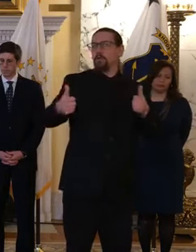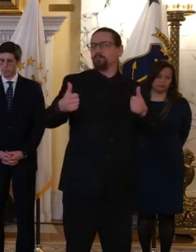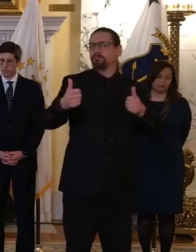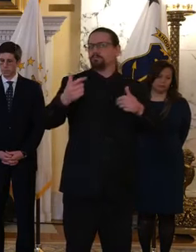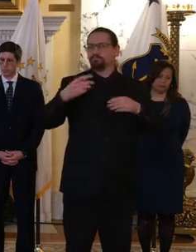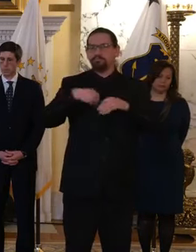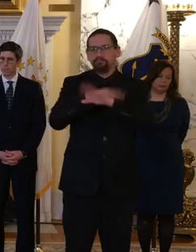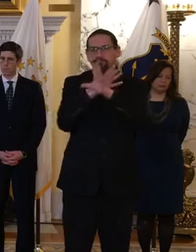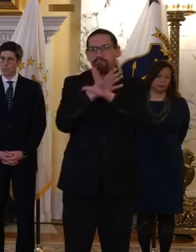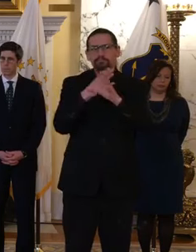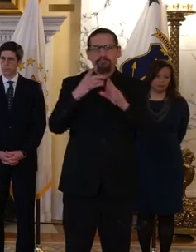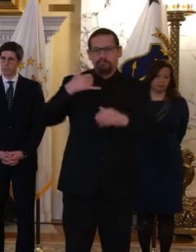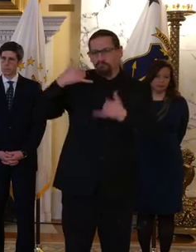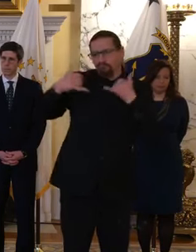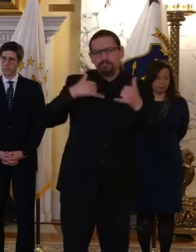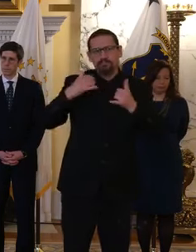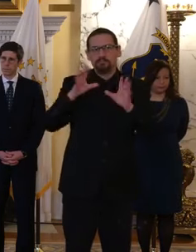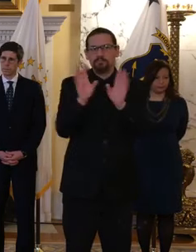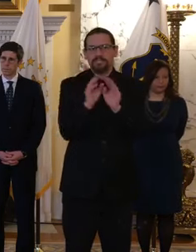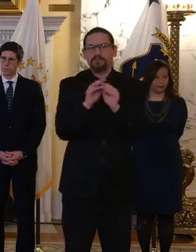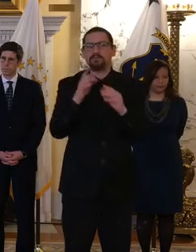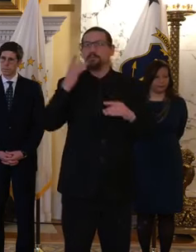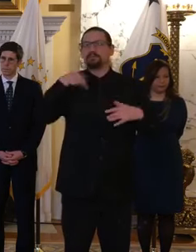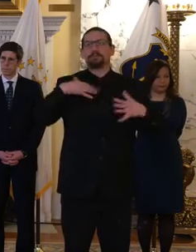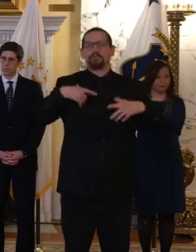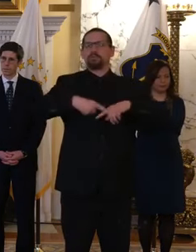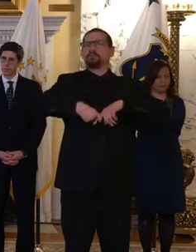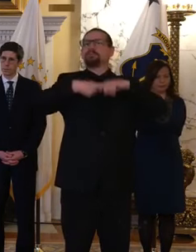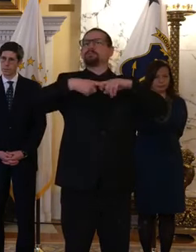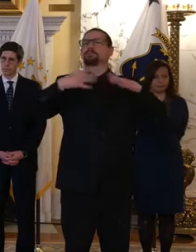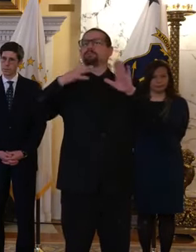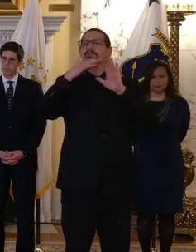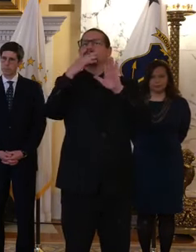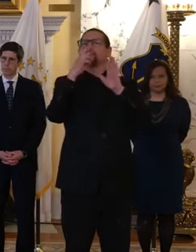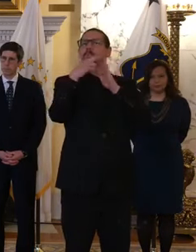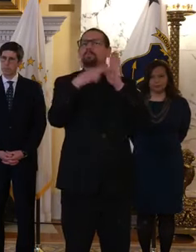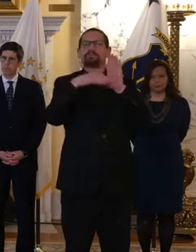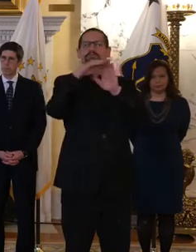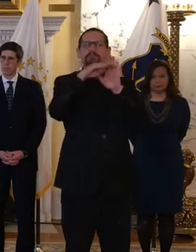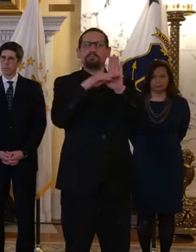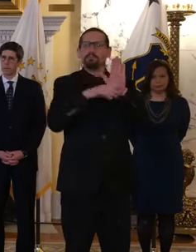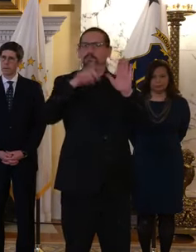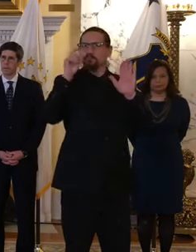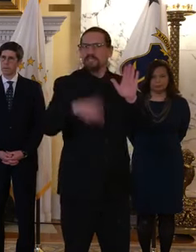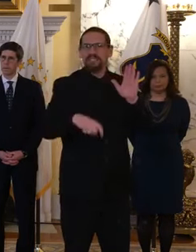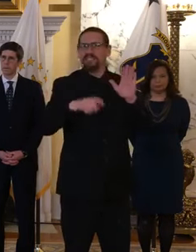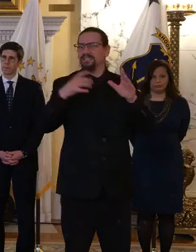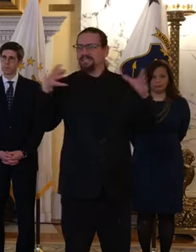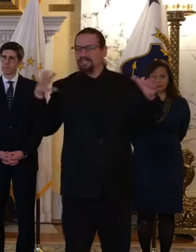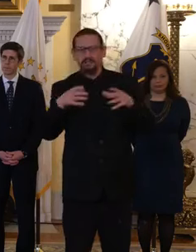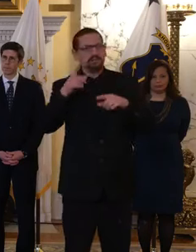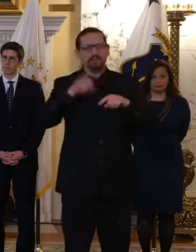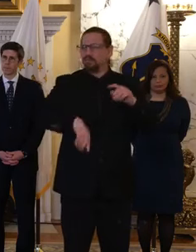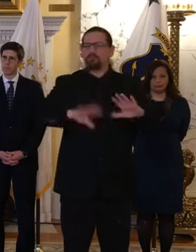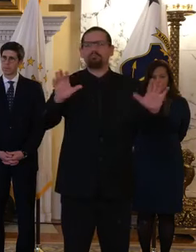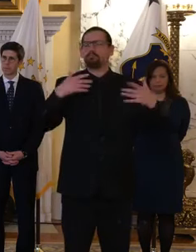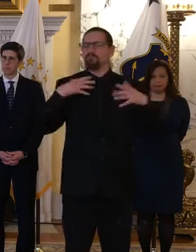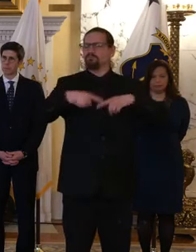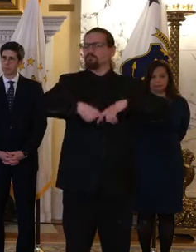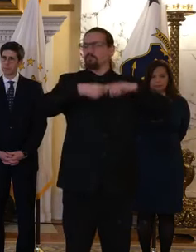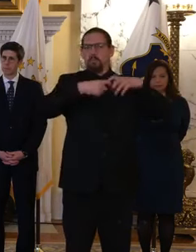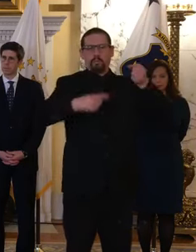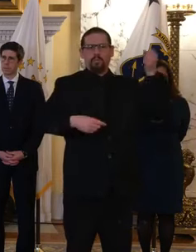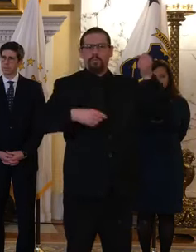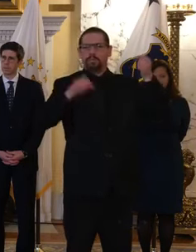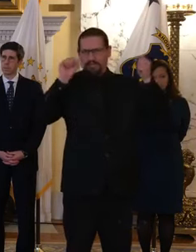that you could do this all via video conference or phone call. So that's the way you should be doing it.